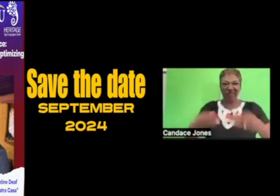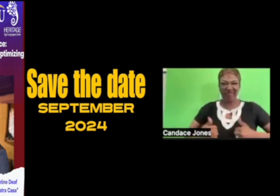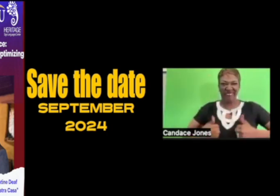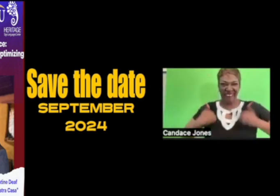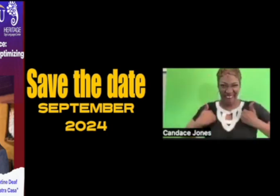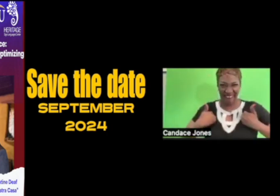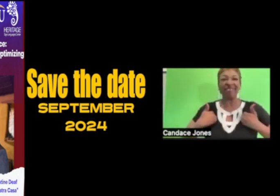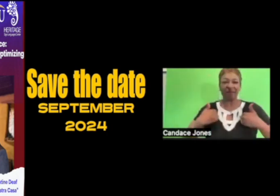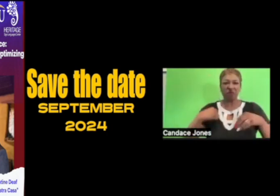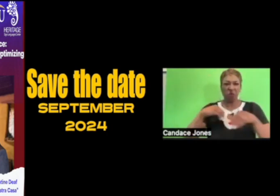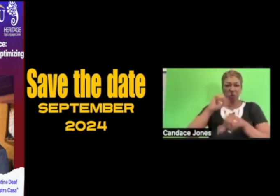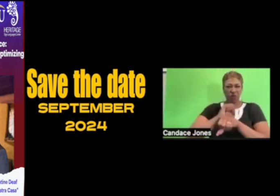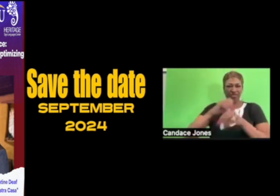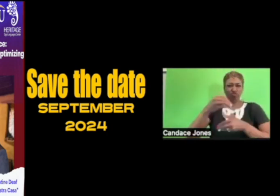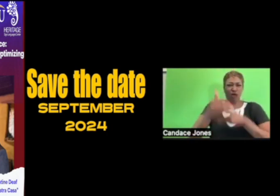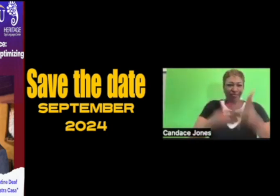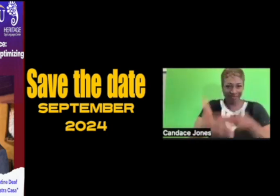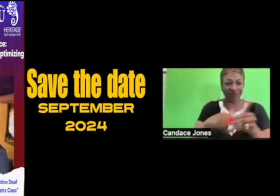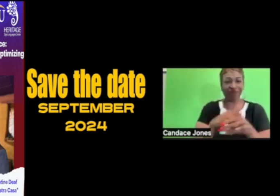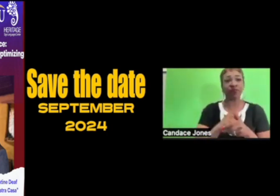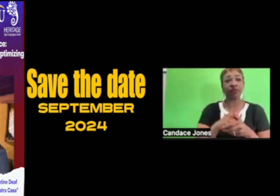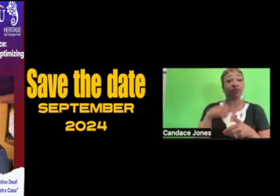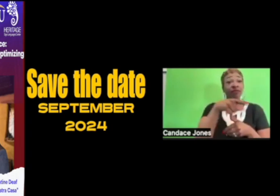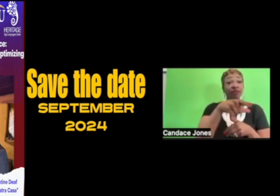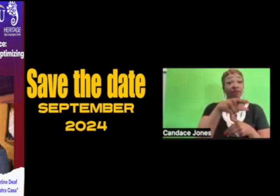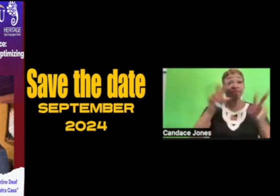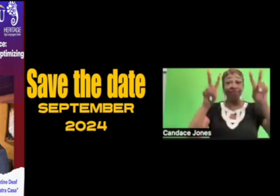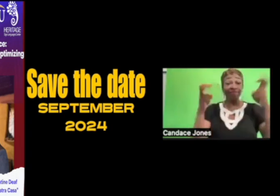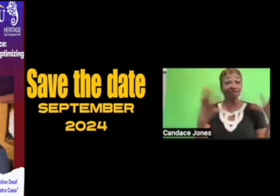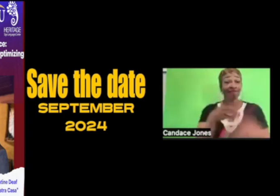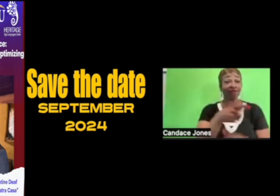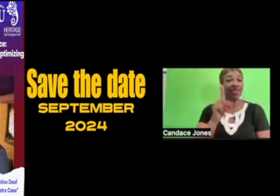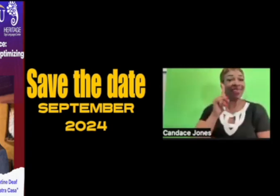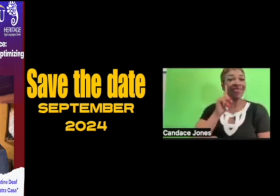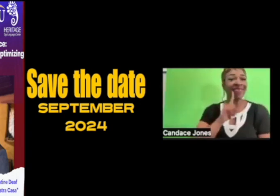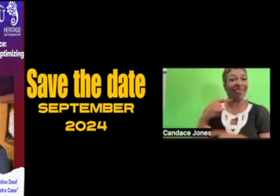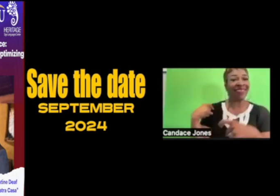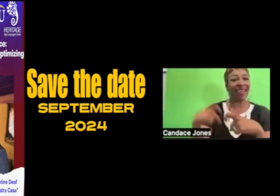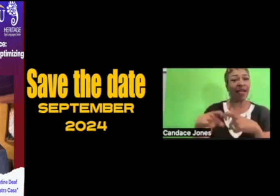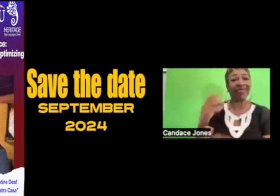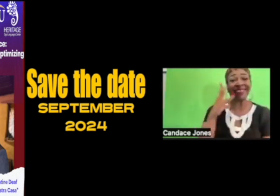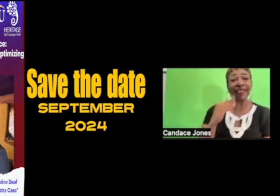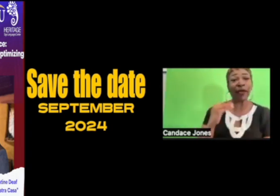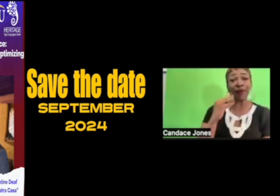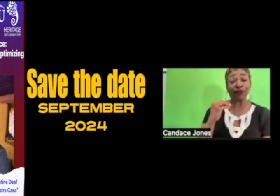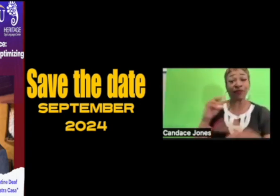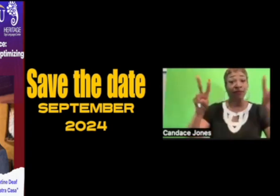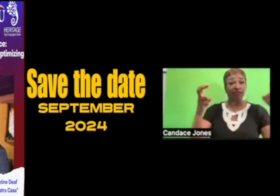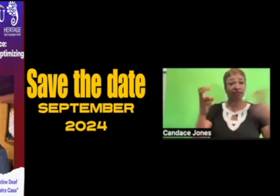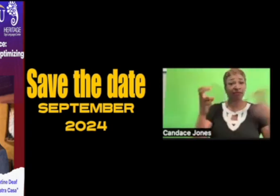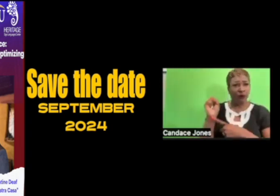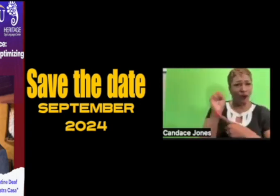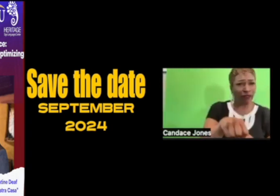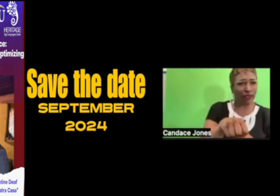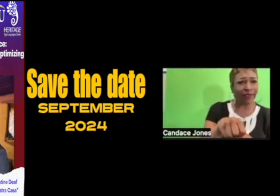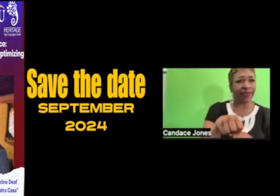Latin Studies and have our conversation in conjunction with Dr. Franklin